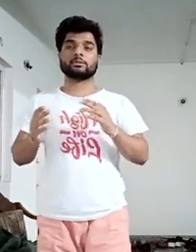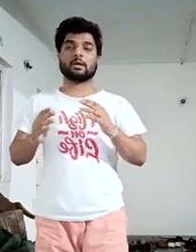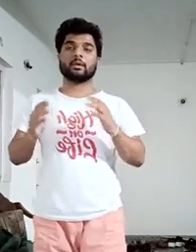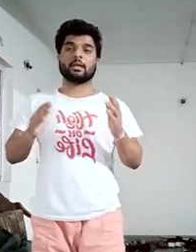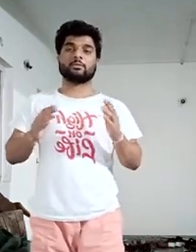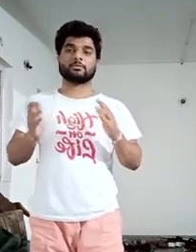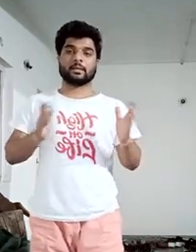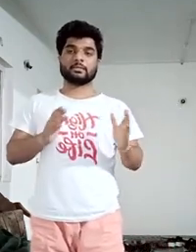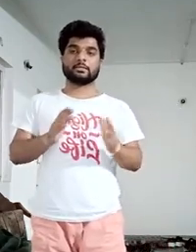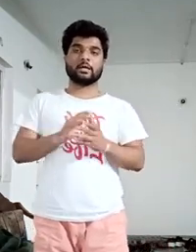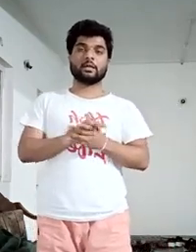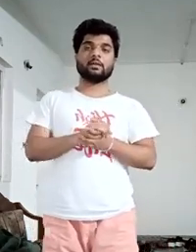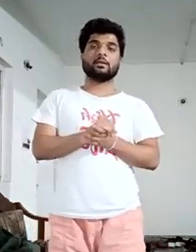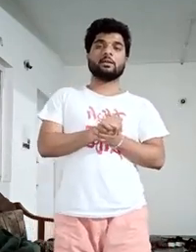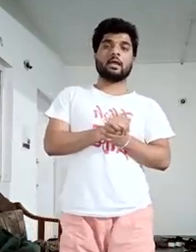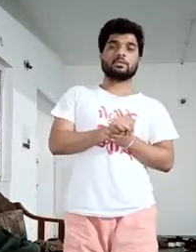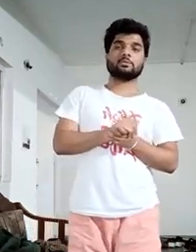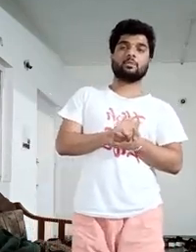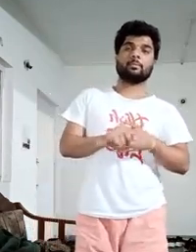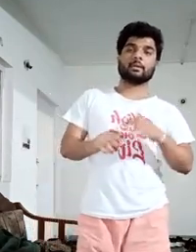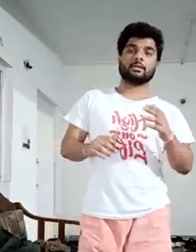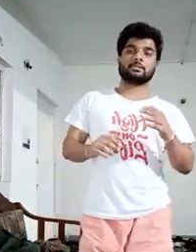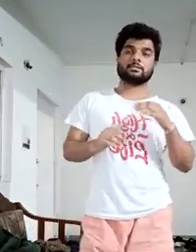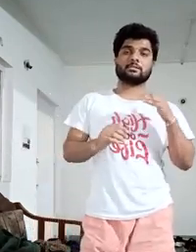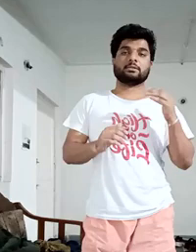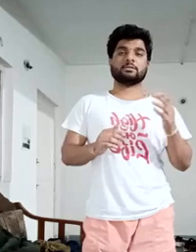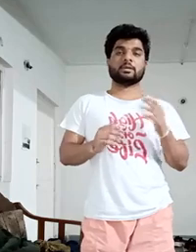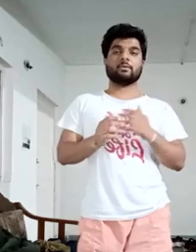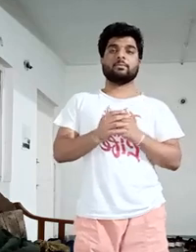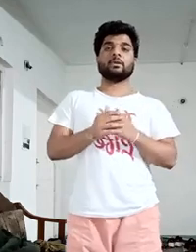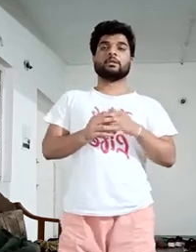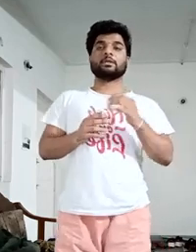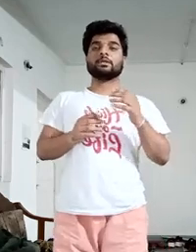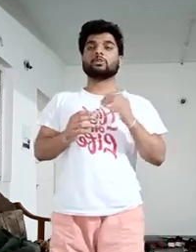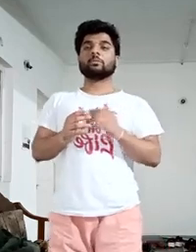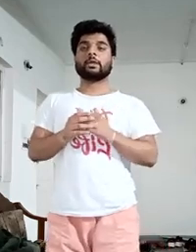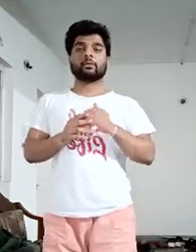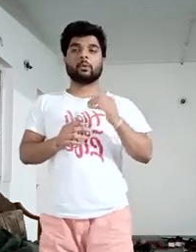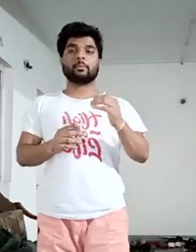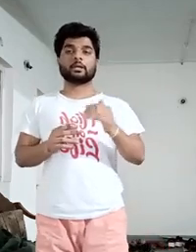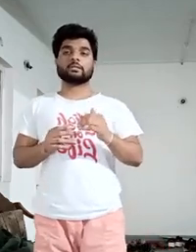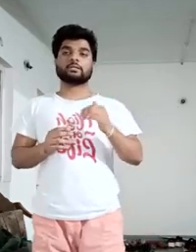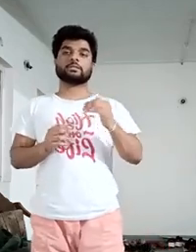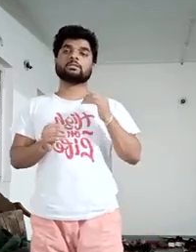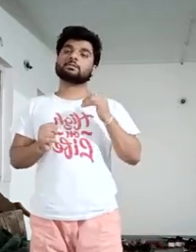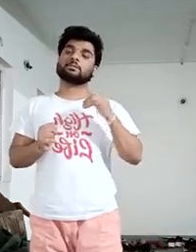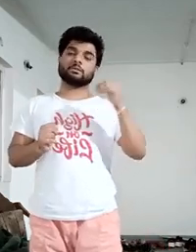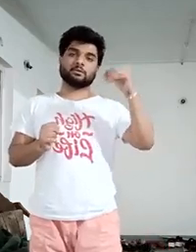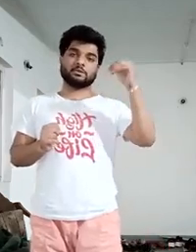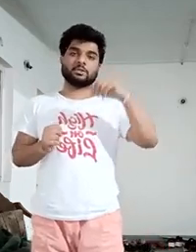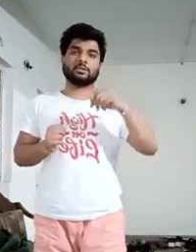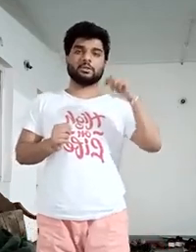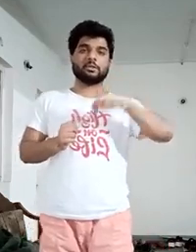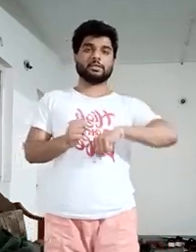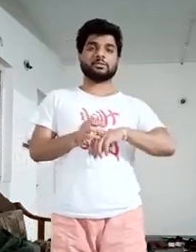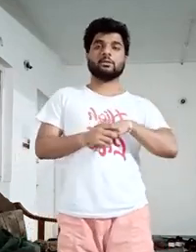Java language packages are as wrapper classes in Java. The list of the 8 wrapper classes is